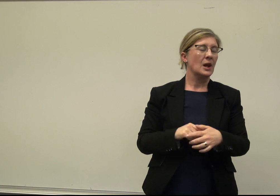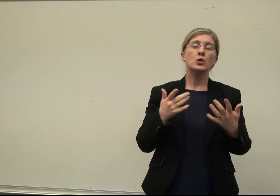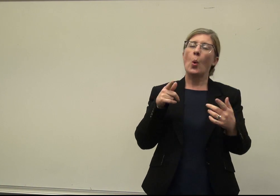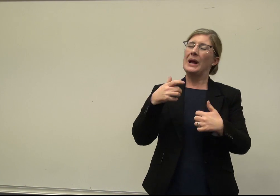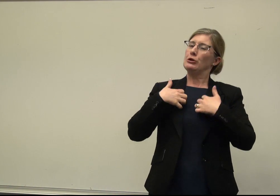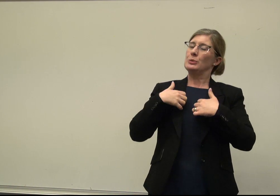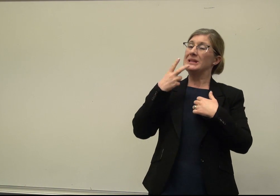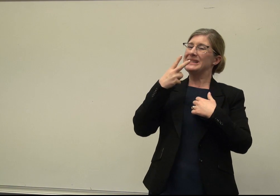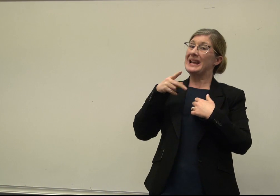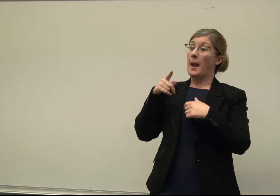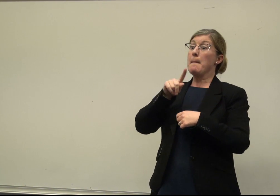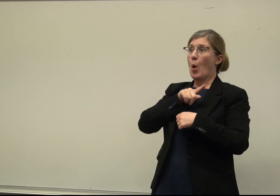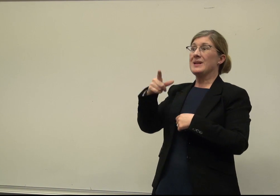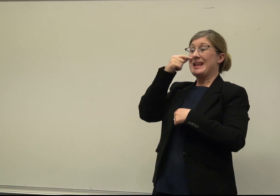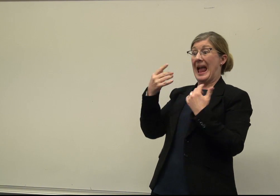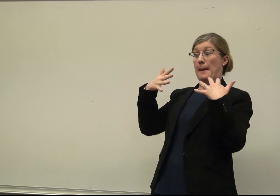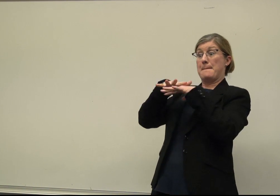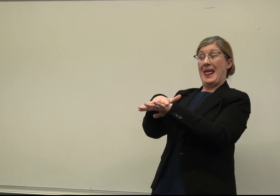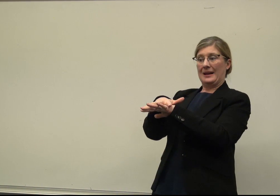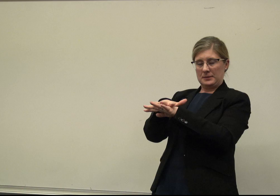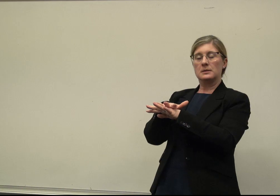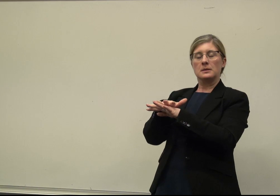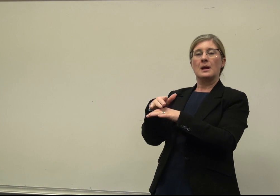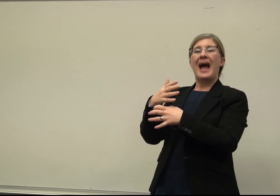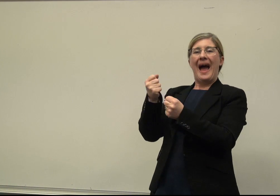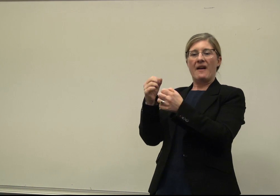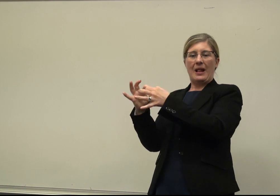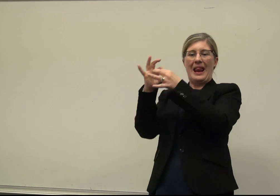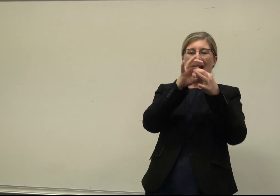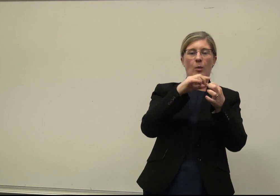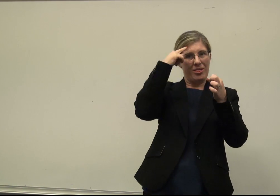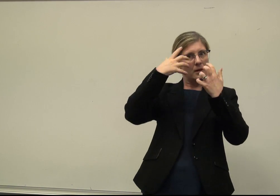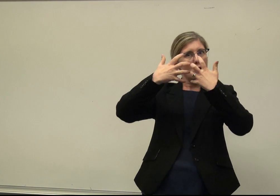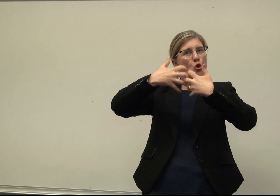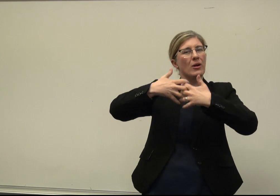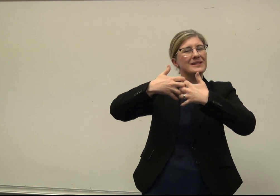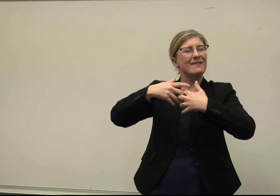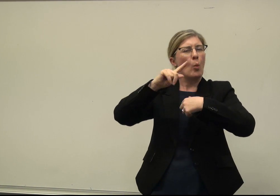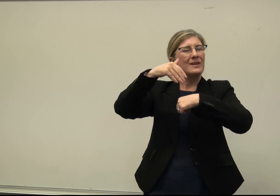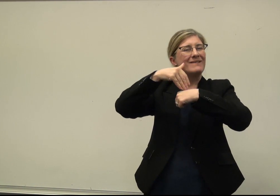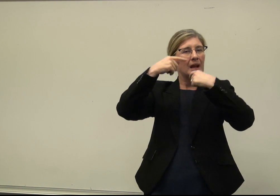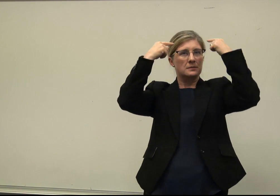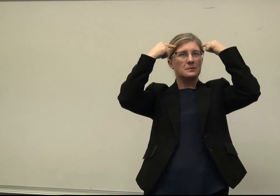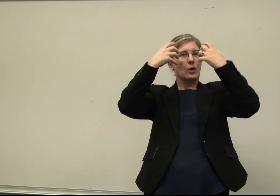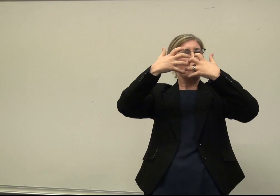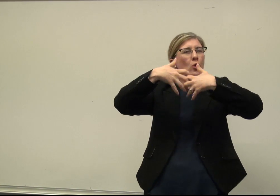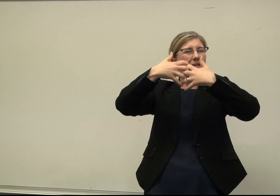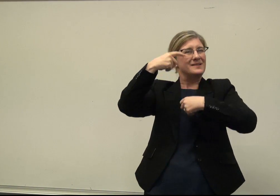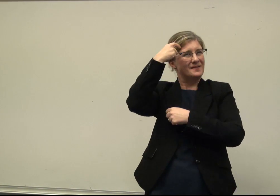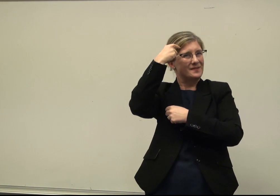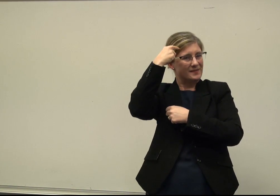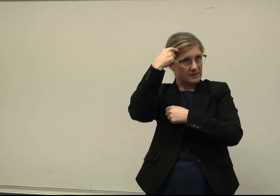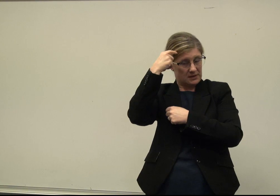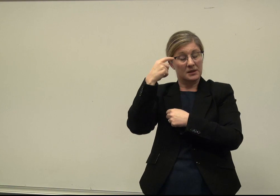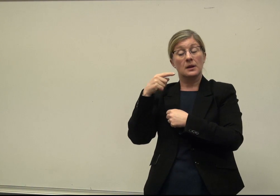cognitive effects that I mentioned before. So what has been found by research